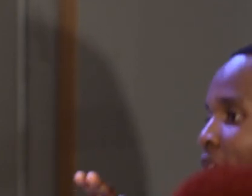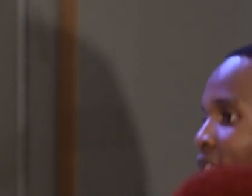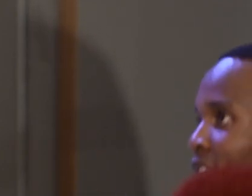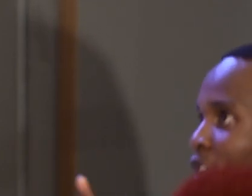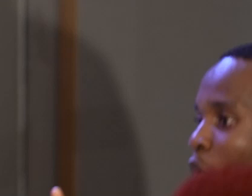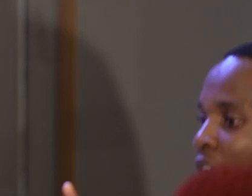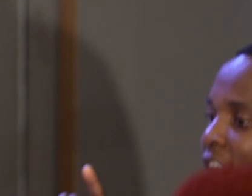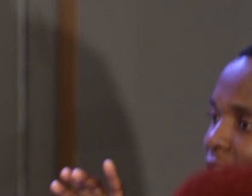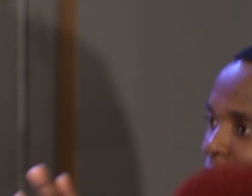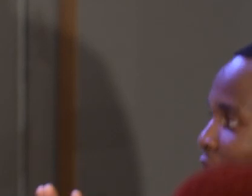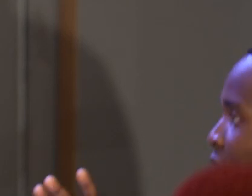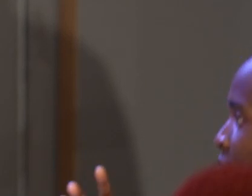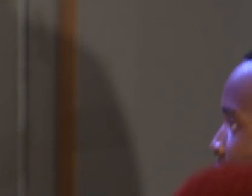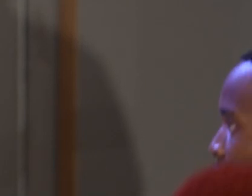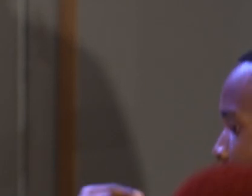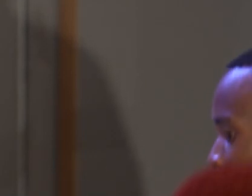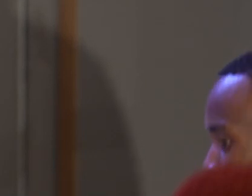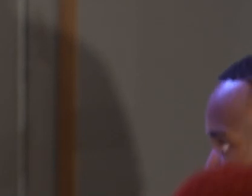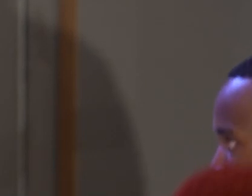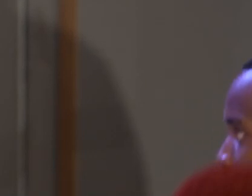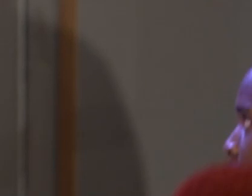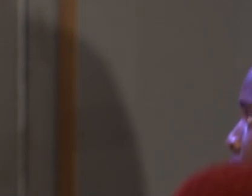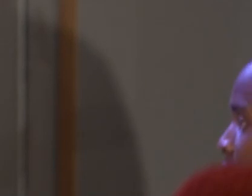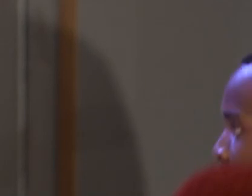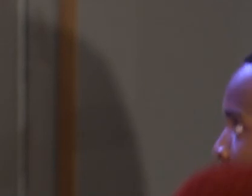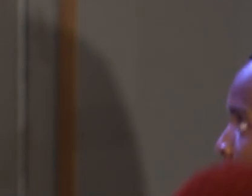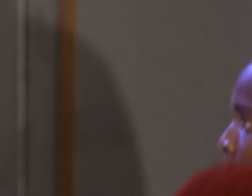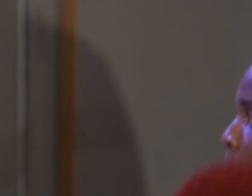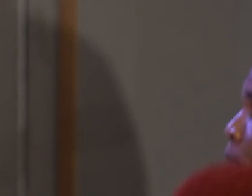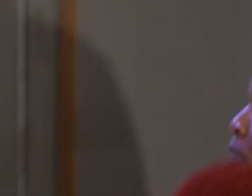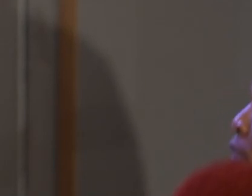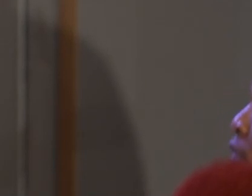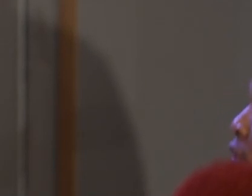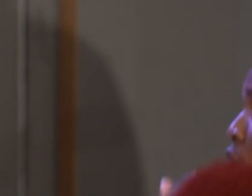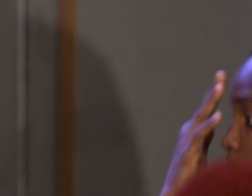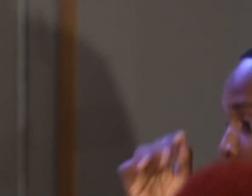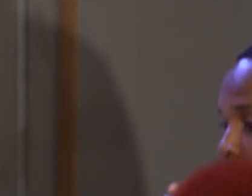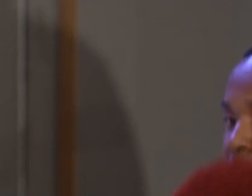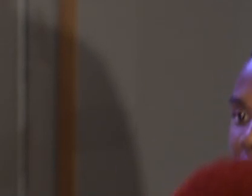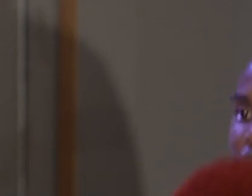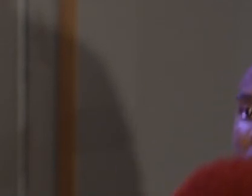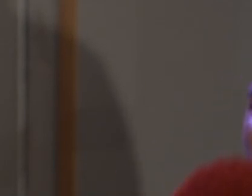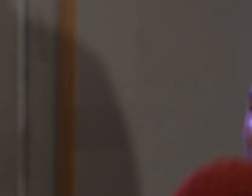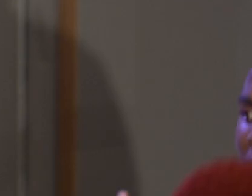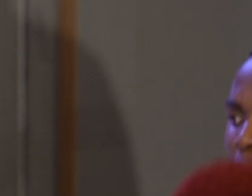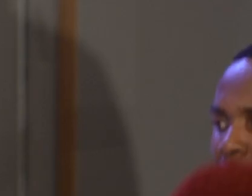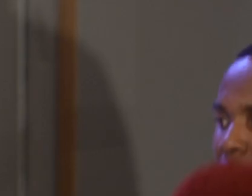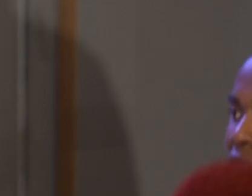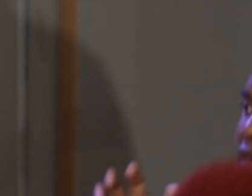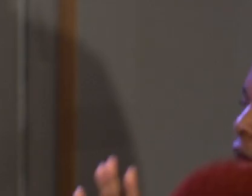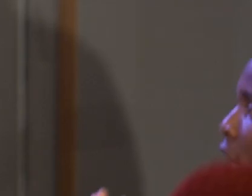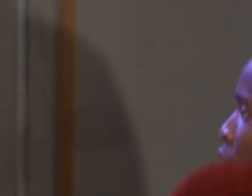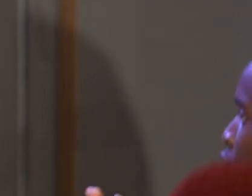31549 GitLab, because they work on GitLab issue repository. Because that's going to save a lot of kind of worms